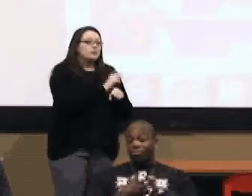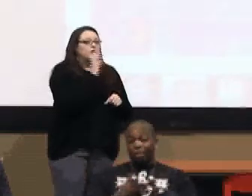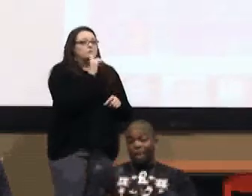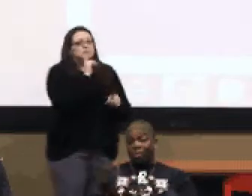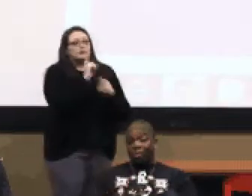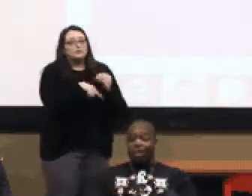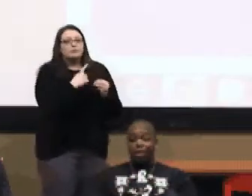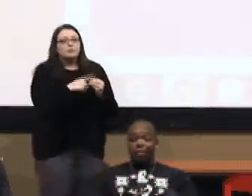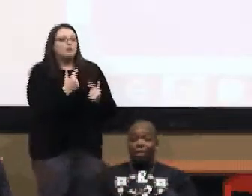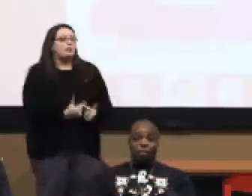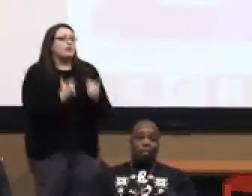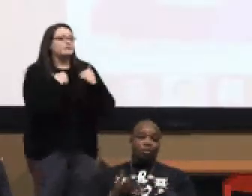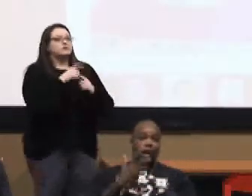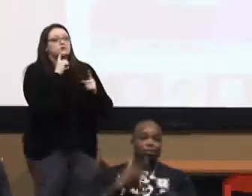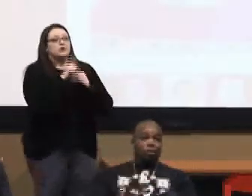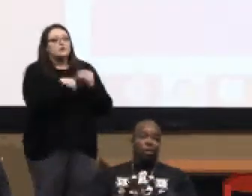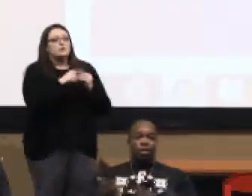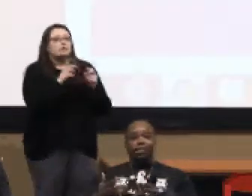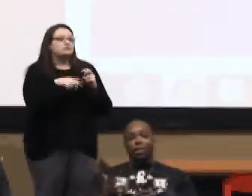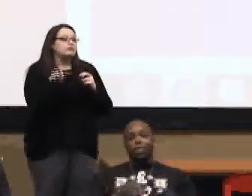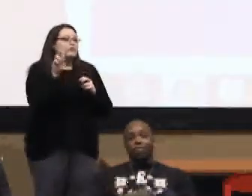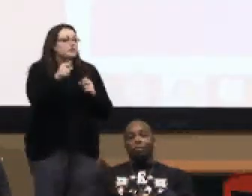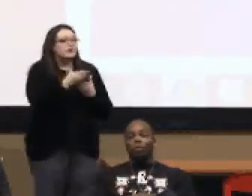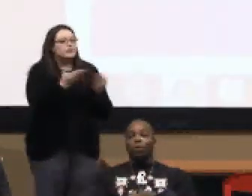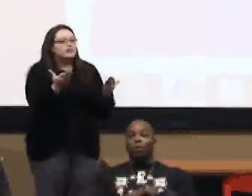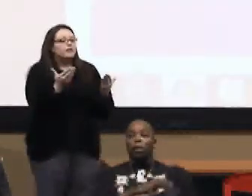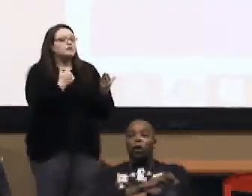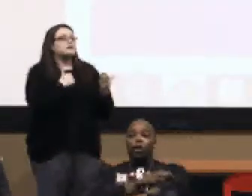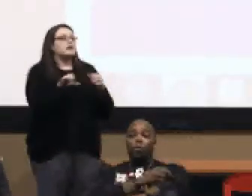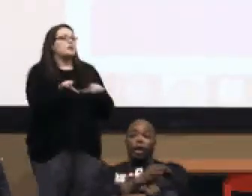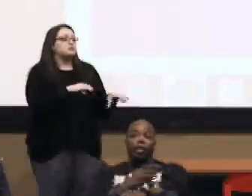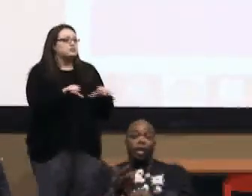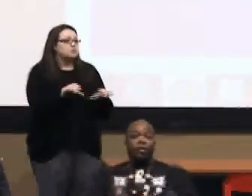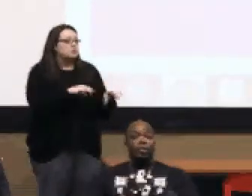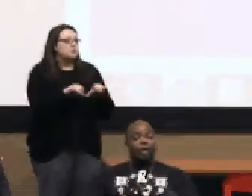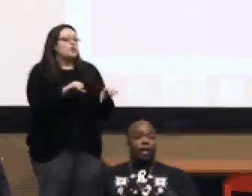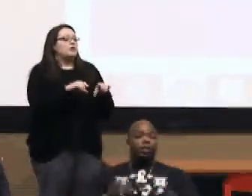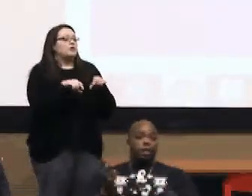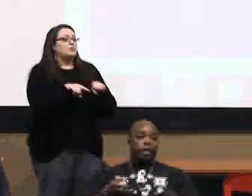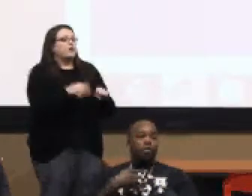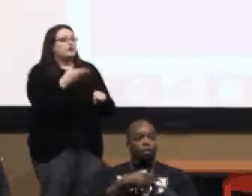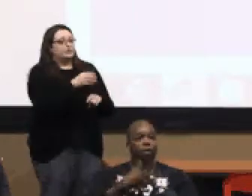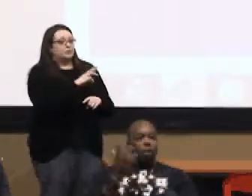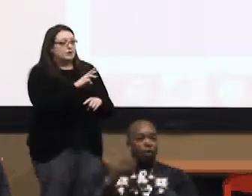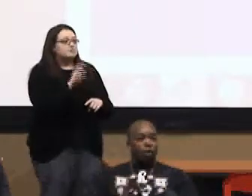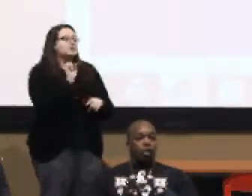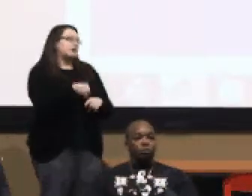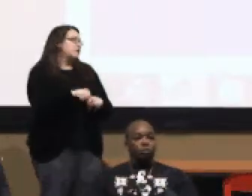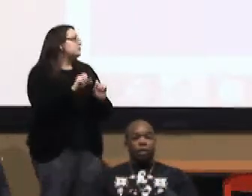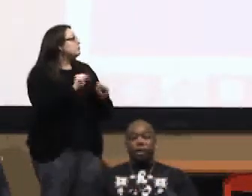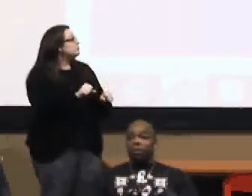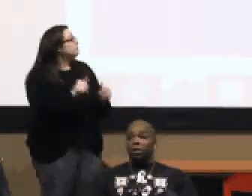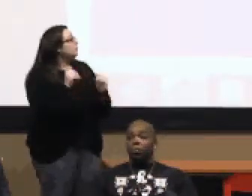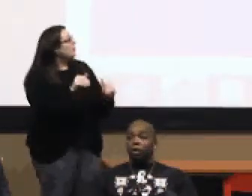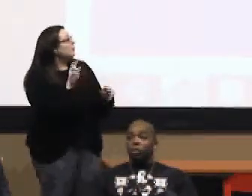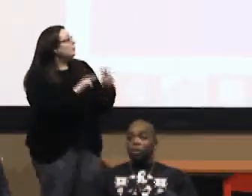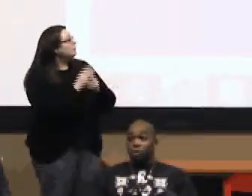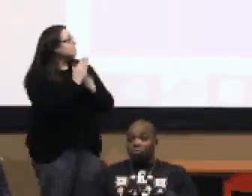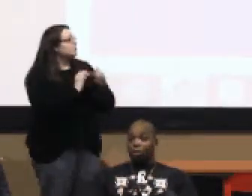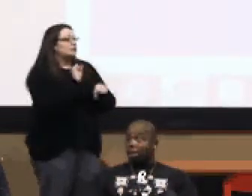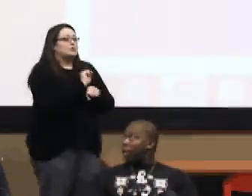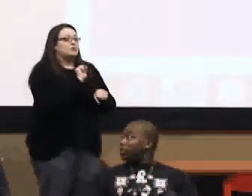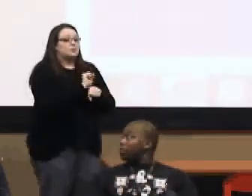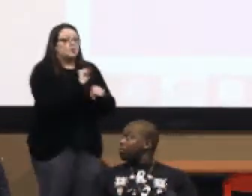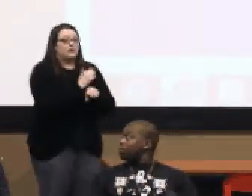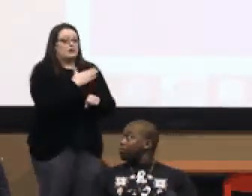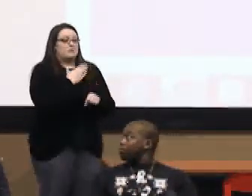about life. I'll talk about travel or other things I'm up to. And while you're at the site, yes, you can go on and look at some of the work, which